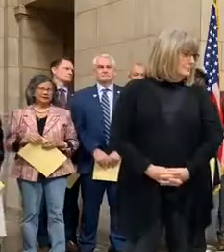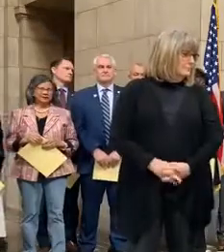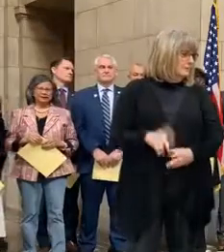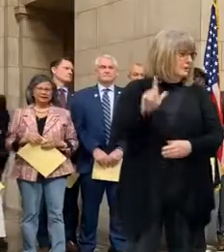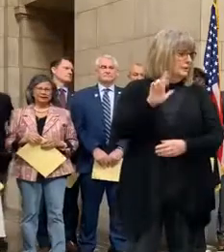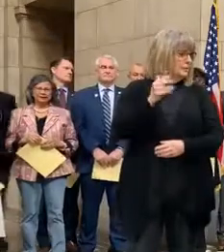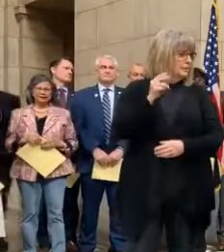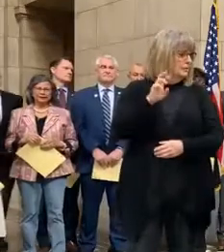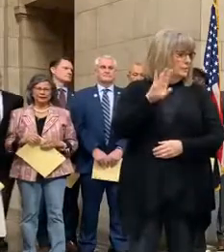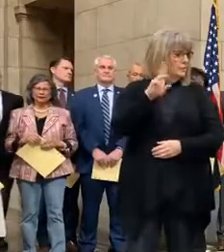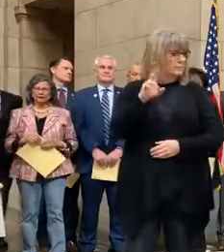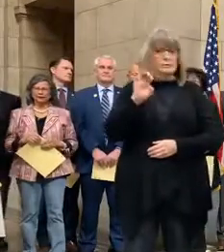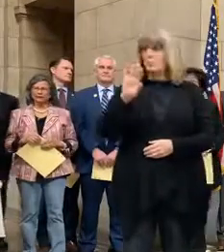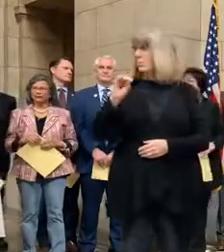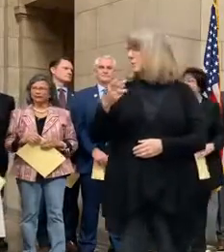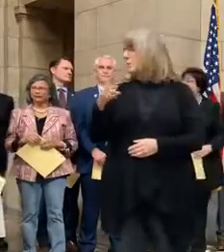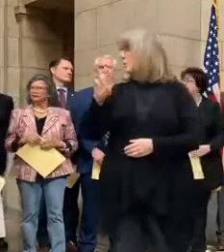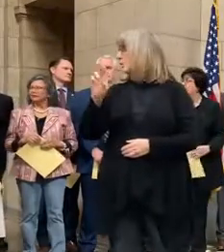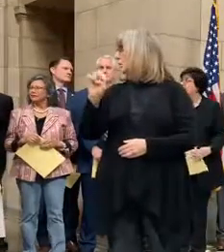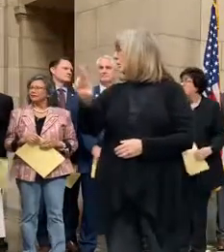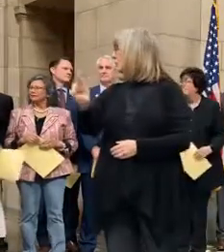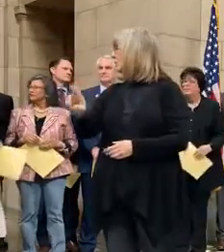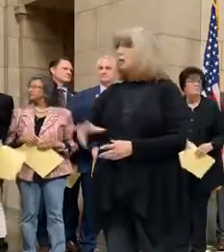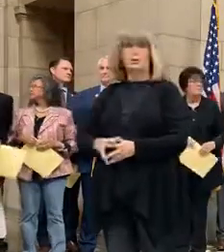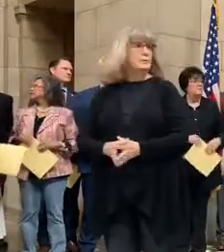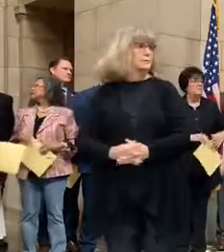Also from Lincoln Chamber of Commerce, Bruce Borer. Bruce, where are you?